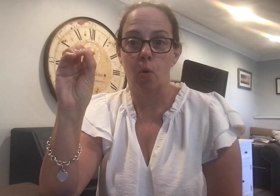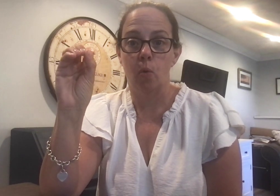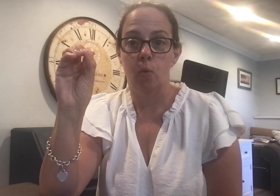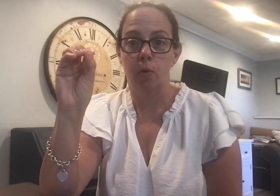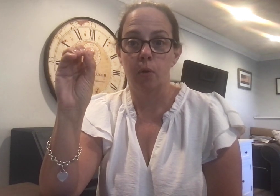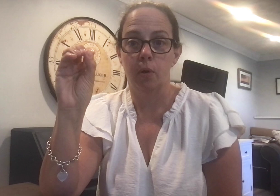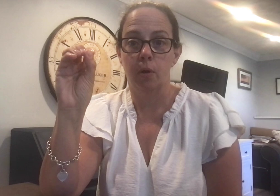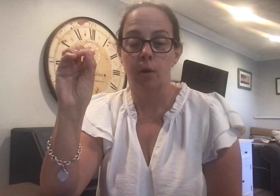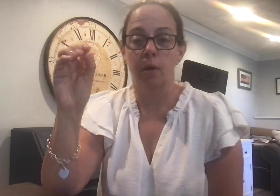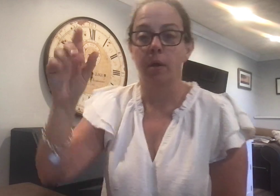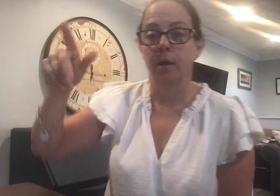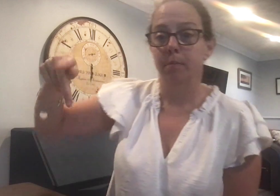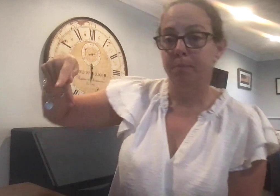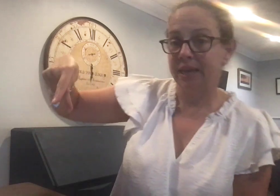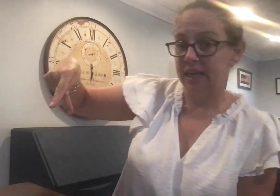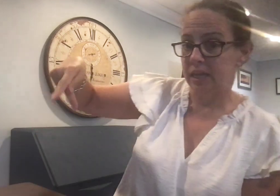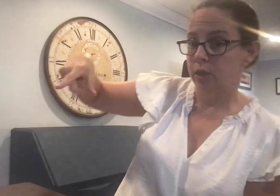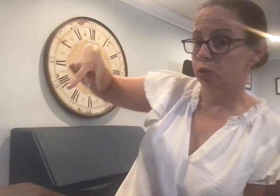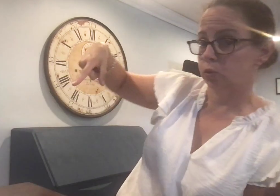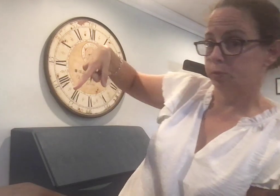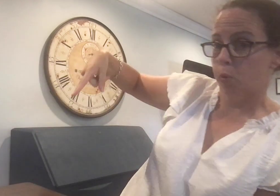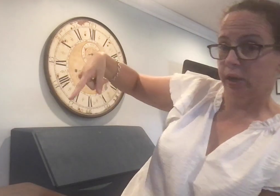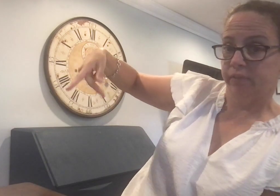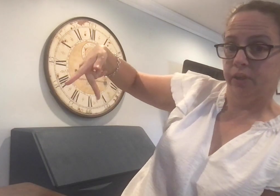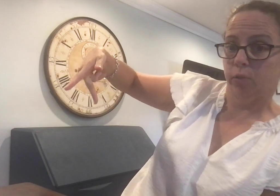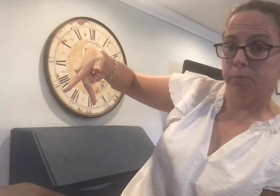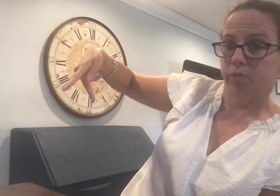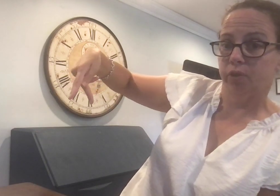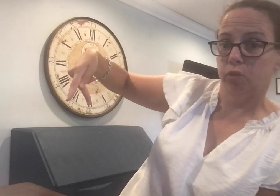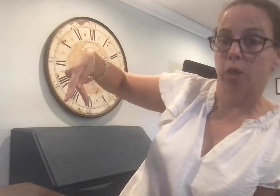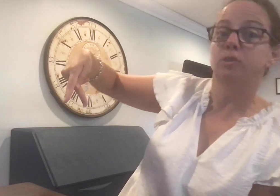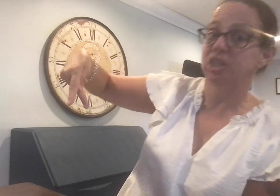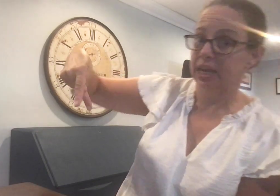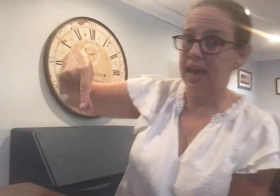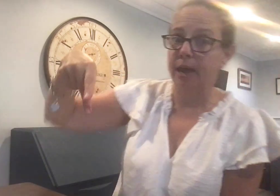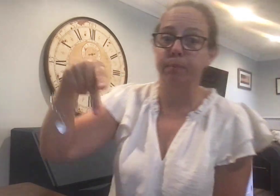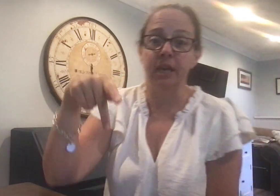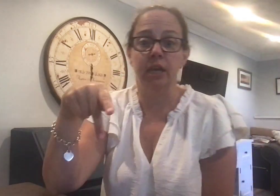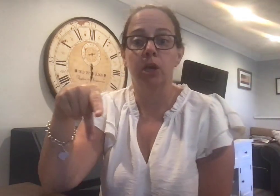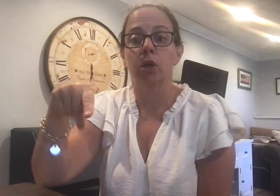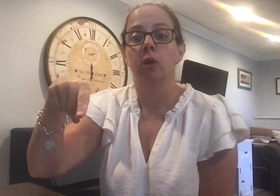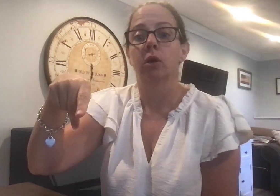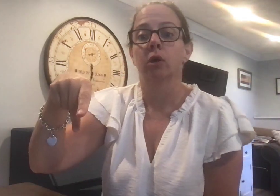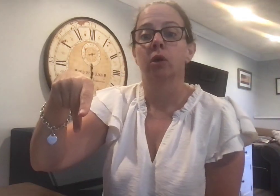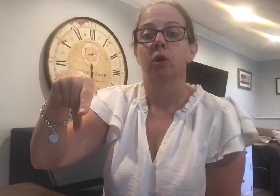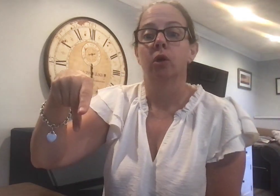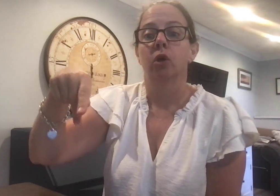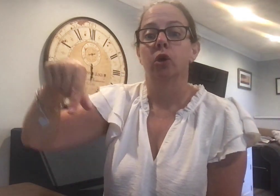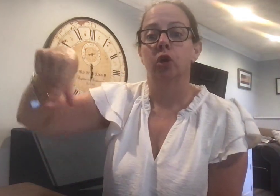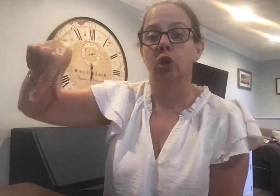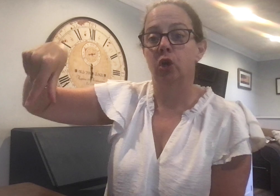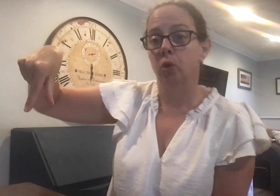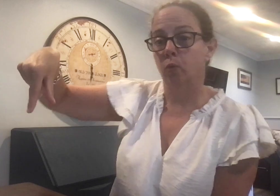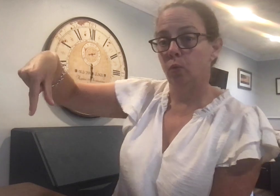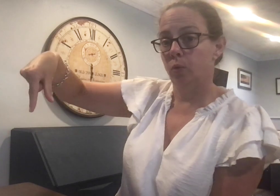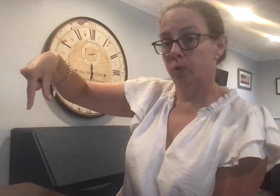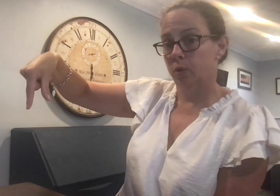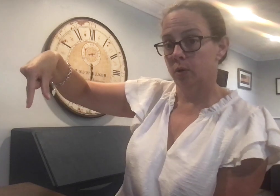O, P, so it's pointy finger, middle finger, thumb, just like K, P, Q,